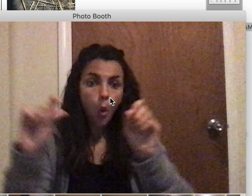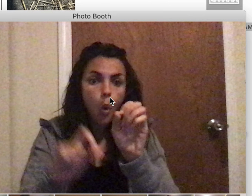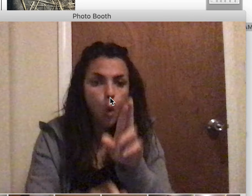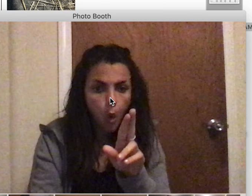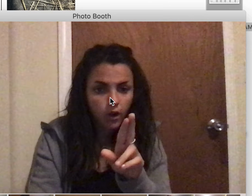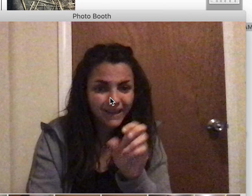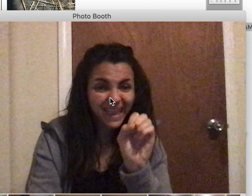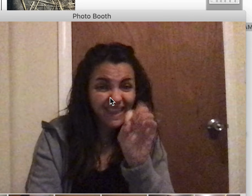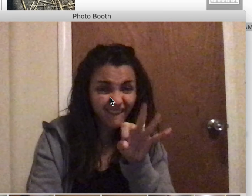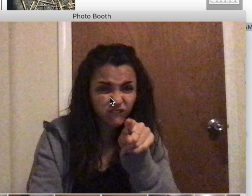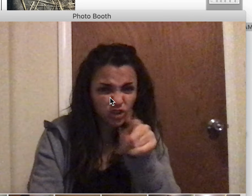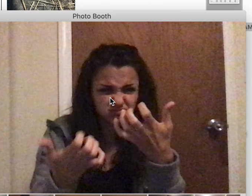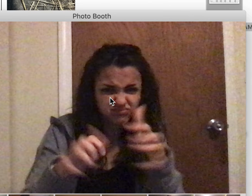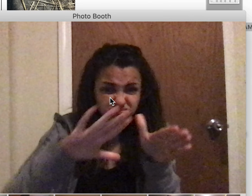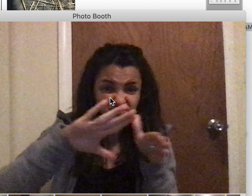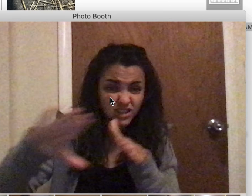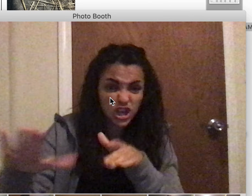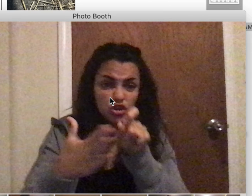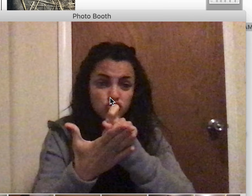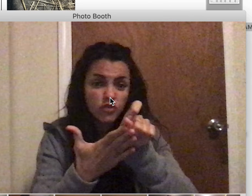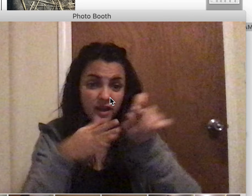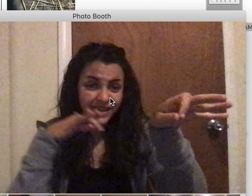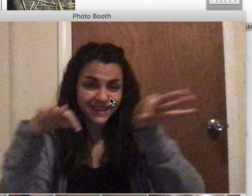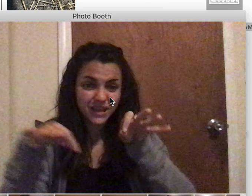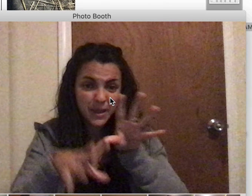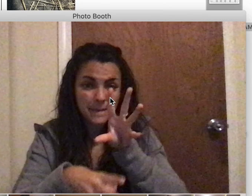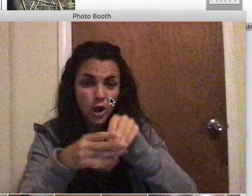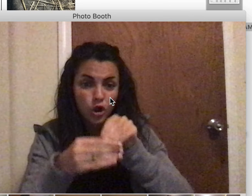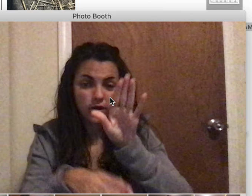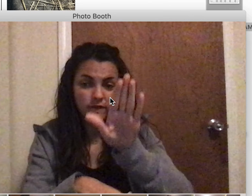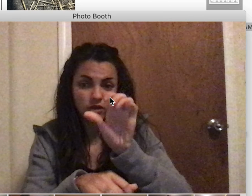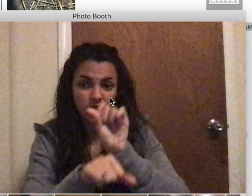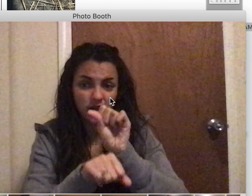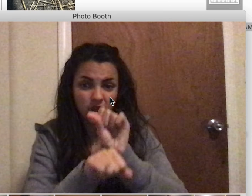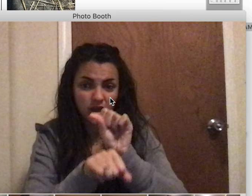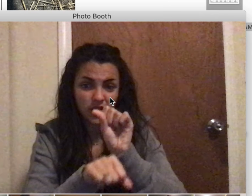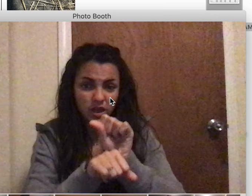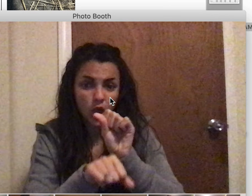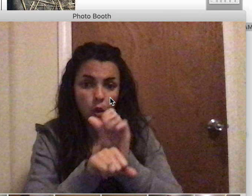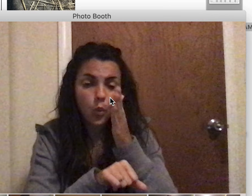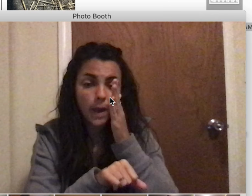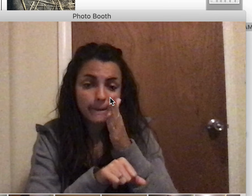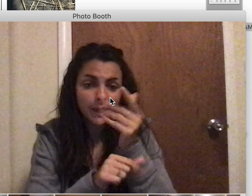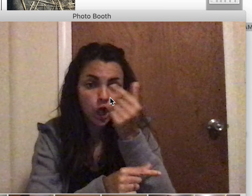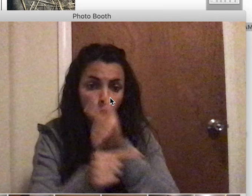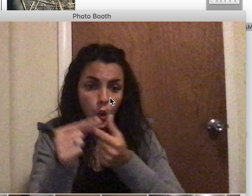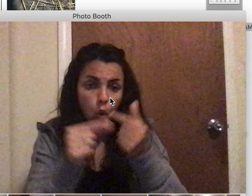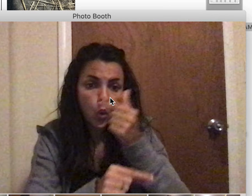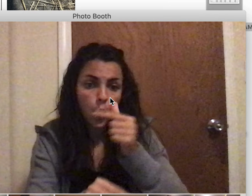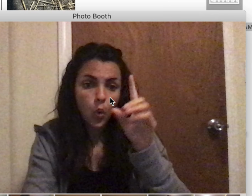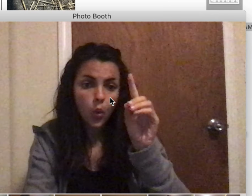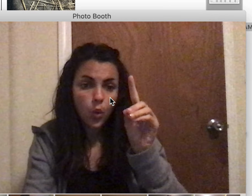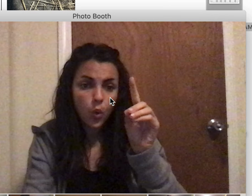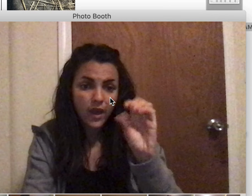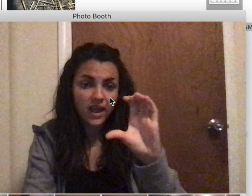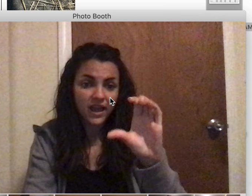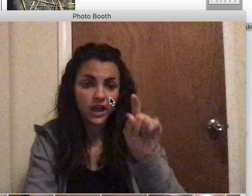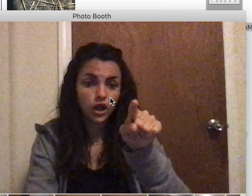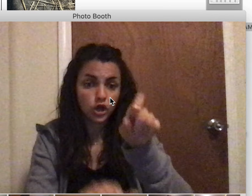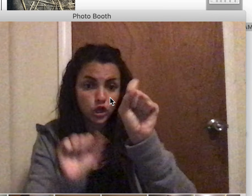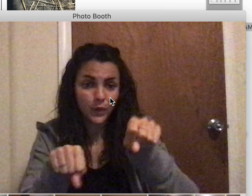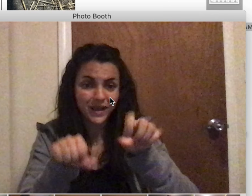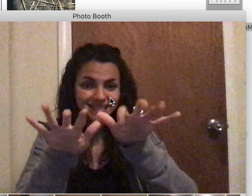assignment. So you could find this handout and it's going to be a Google document. And you can type your answers right into the